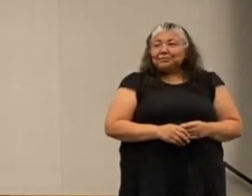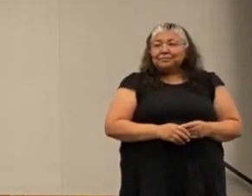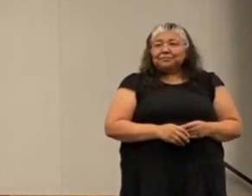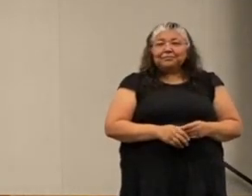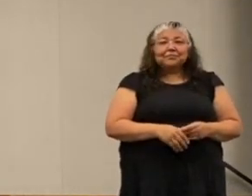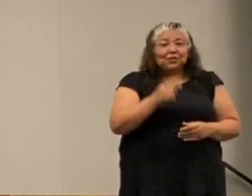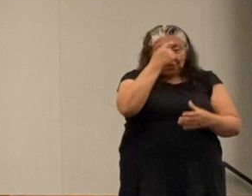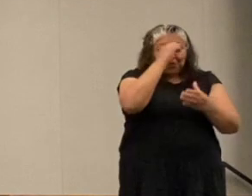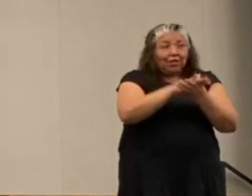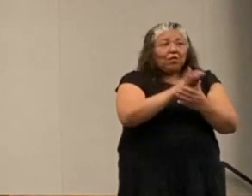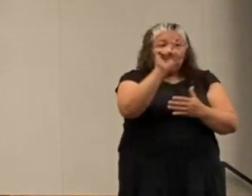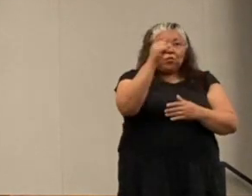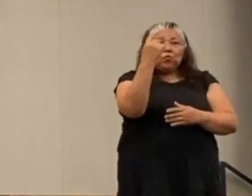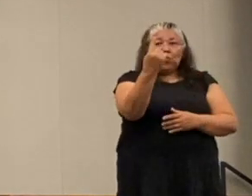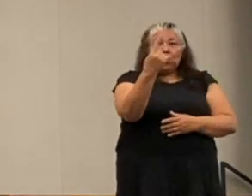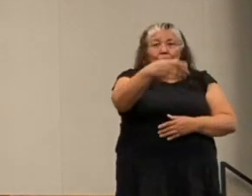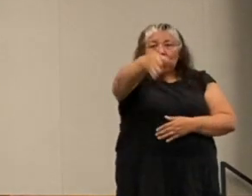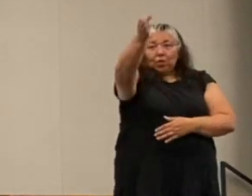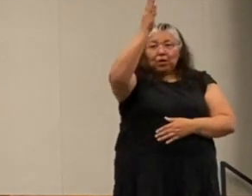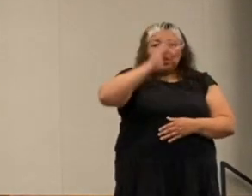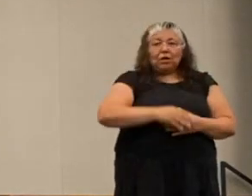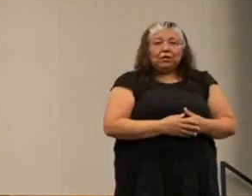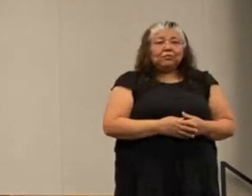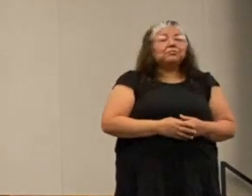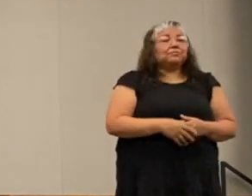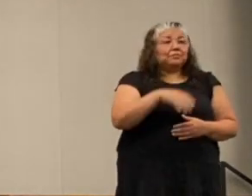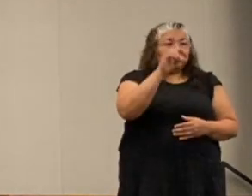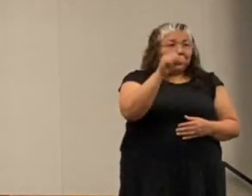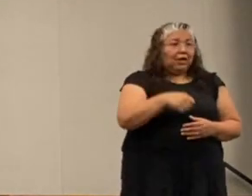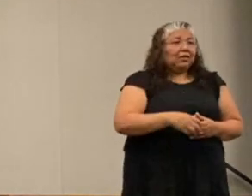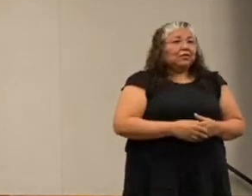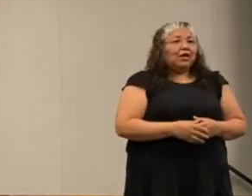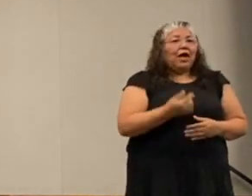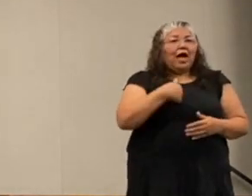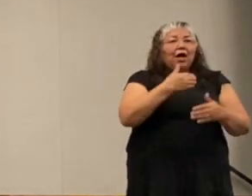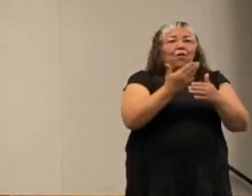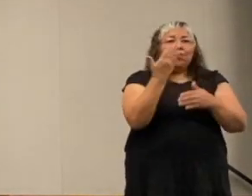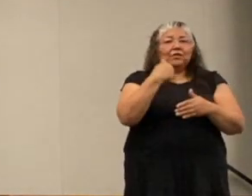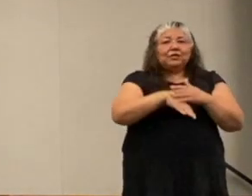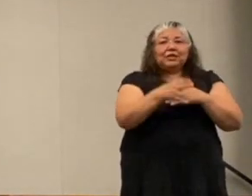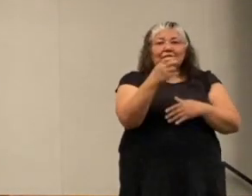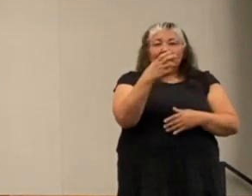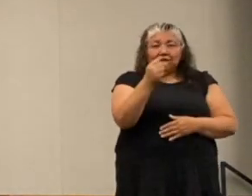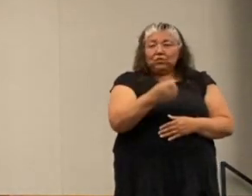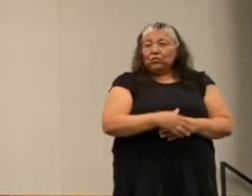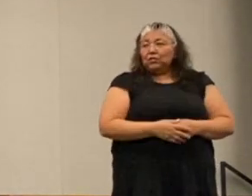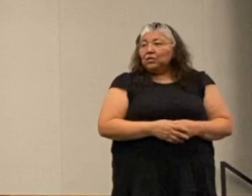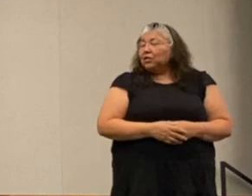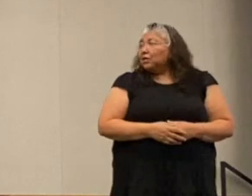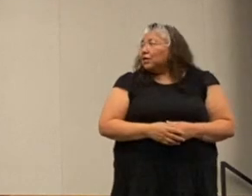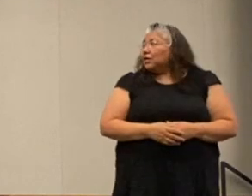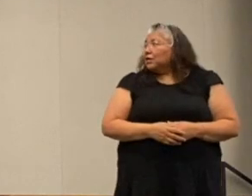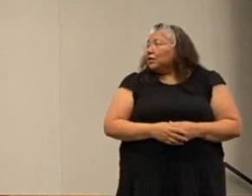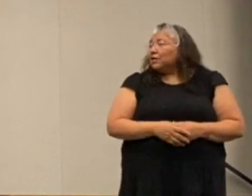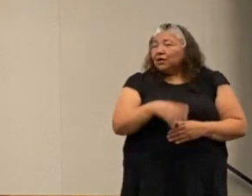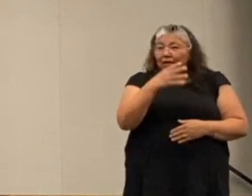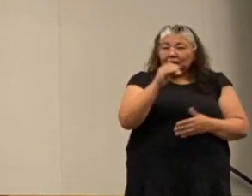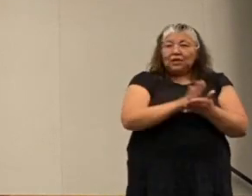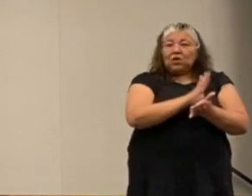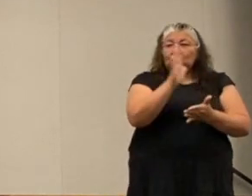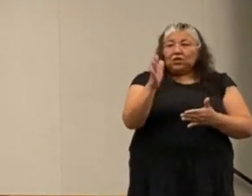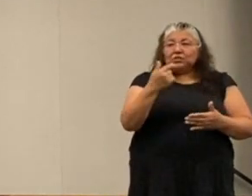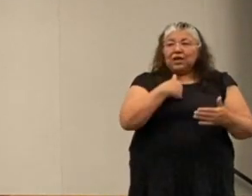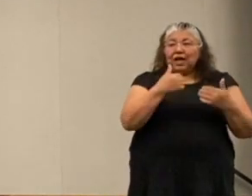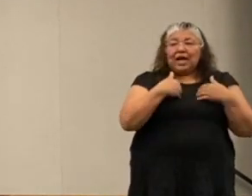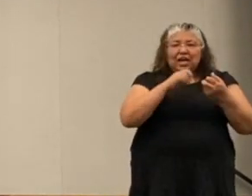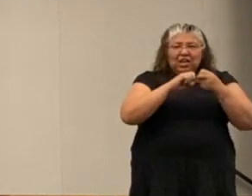Yeah. You believe that? There's only one God. Yes, sir. Yes. When I was in high school and college, I